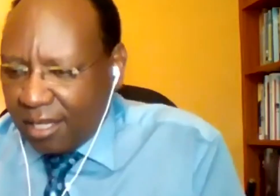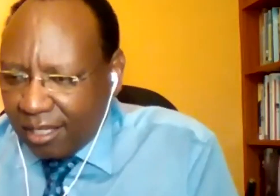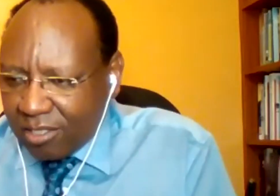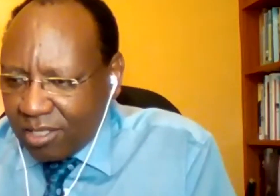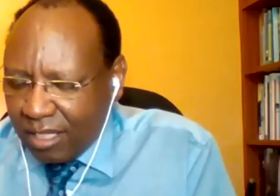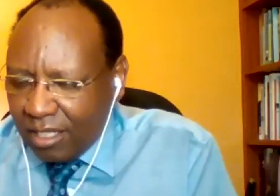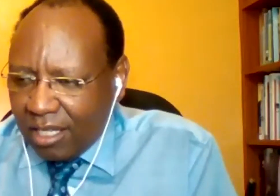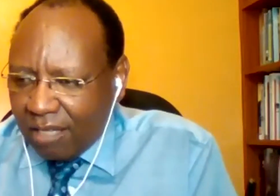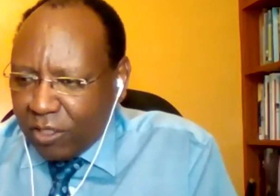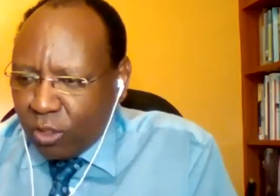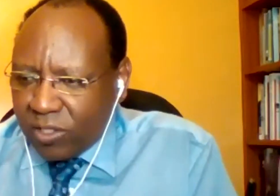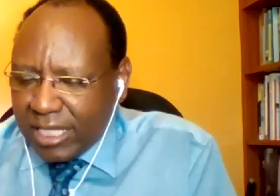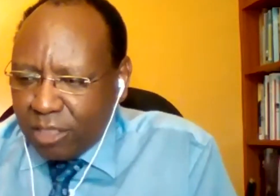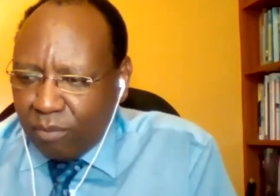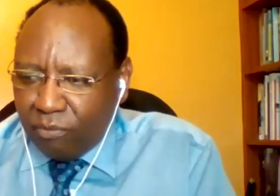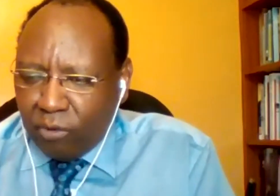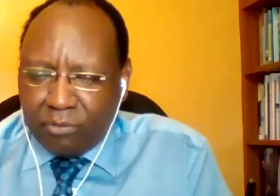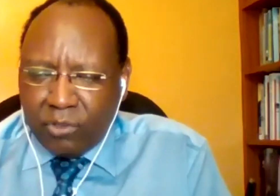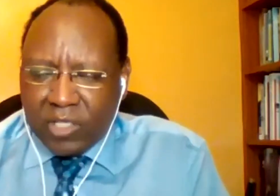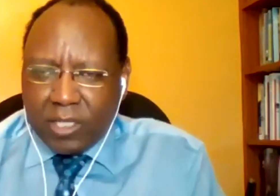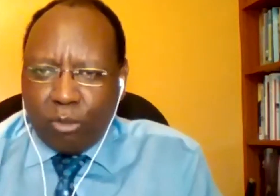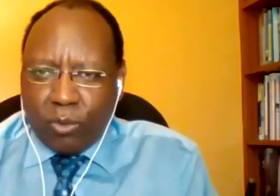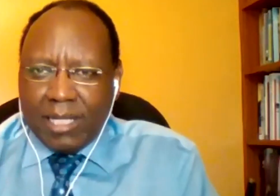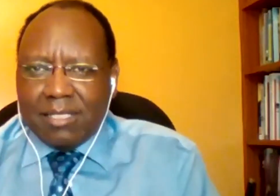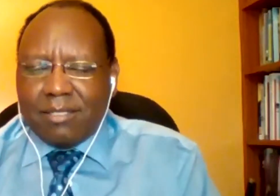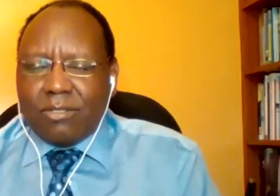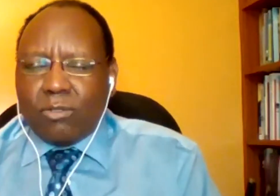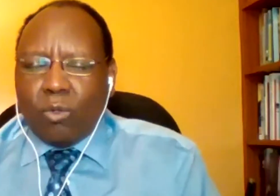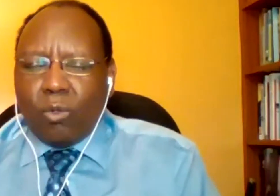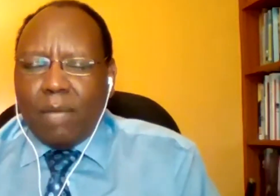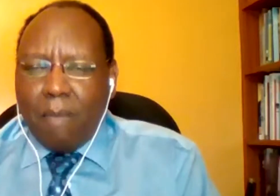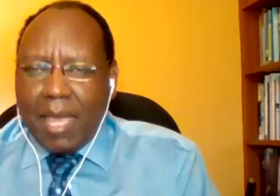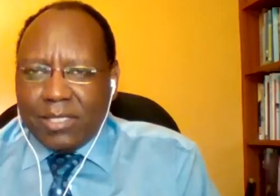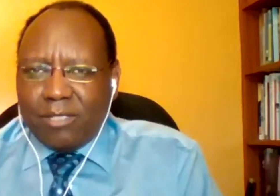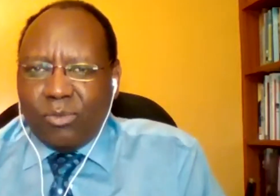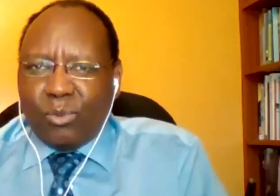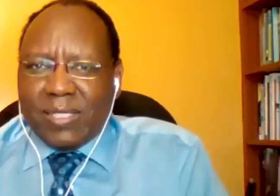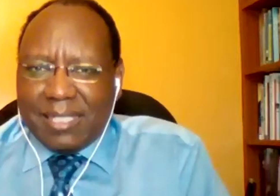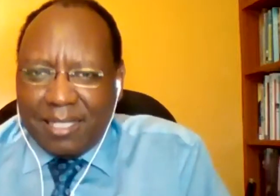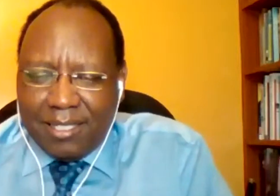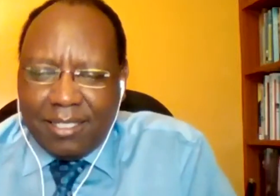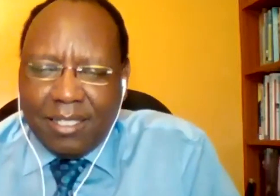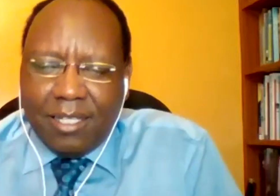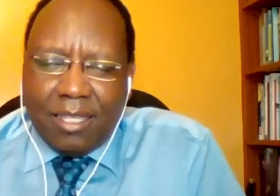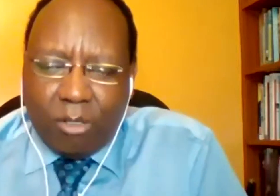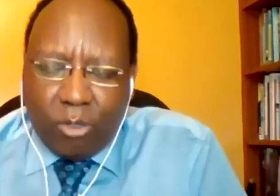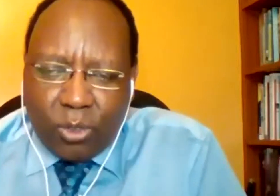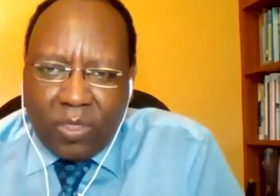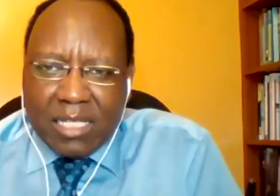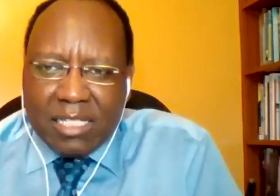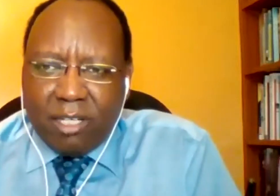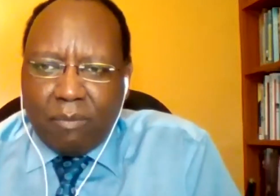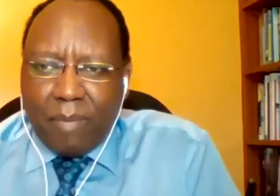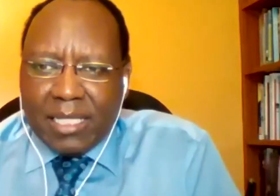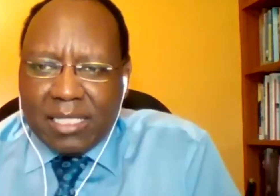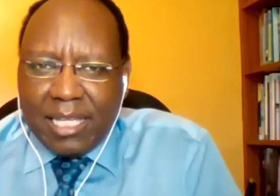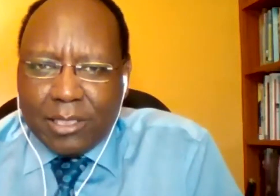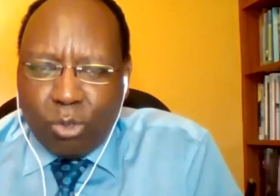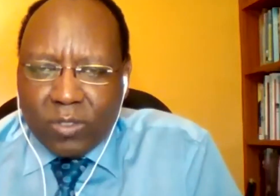helps ambitious authors. Yes, I'm a proud owner of several books by James Karundu. Very